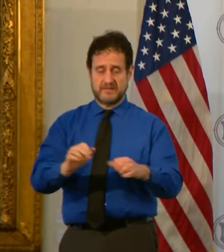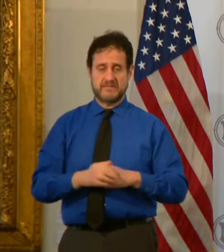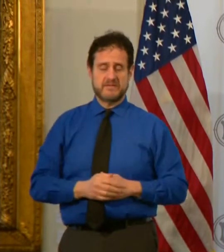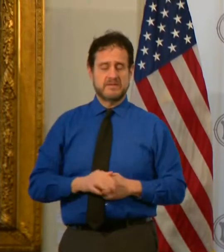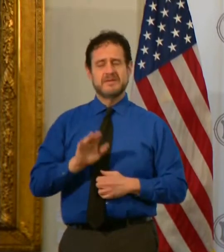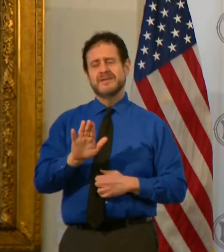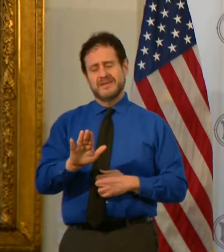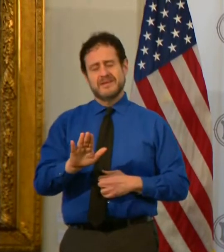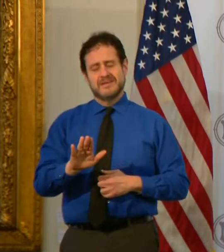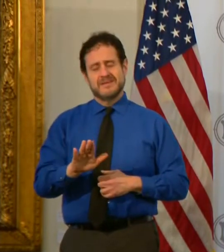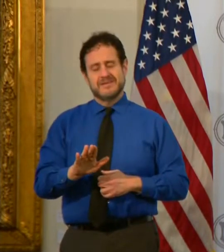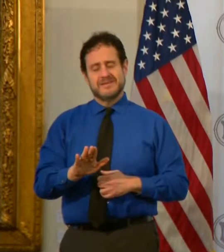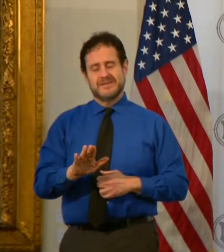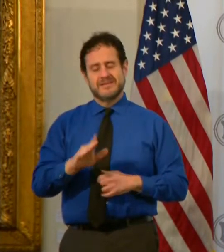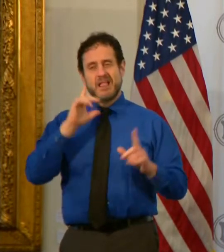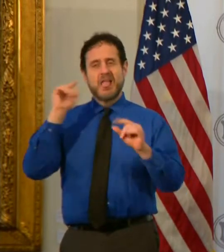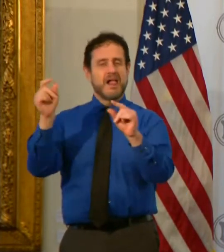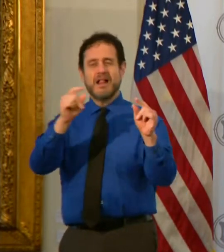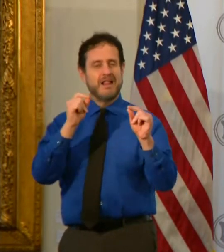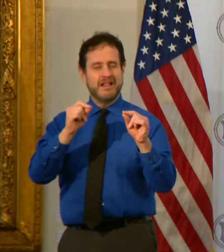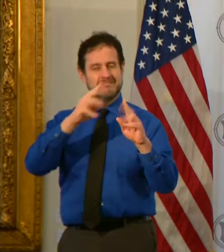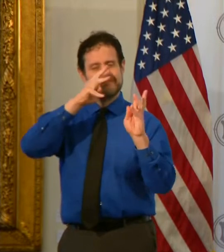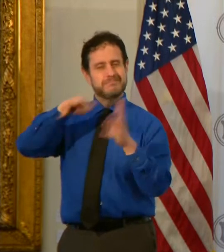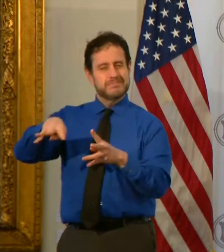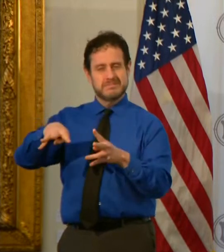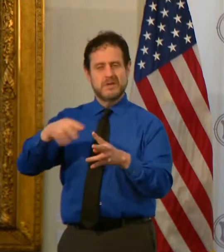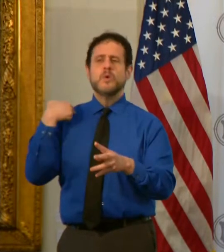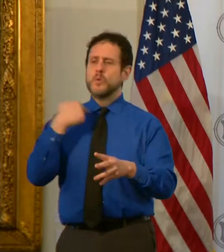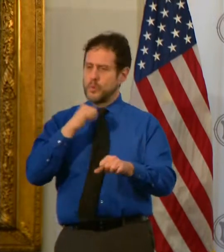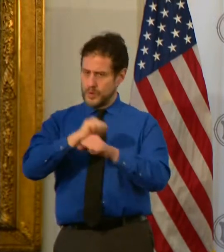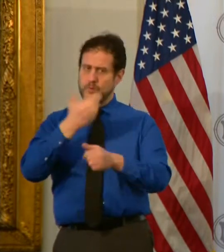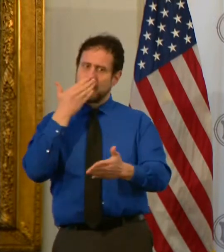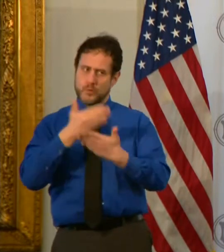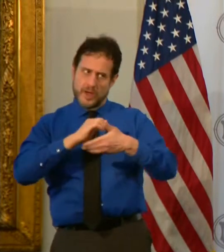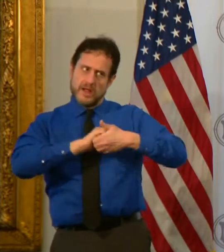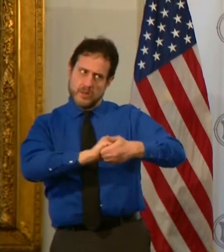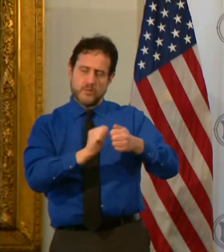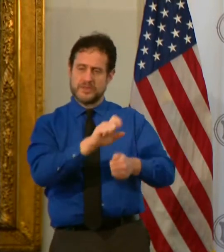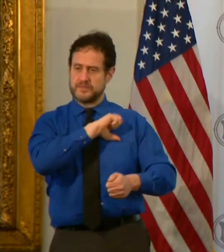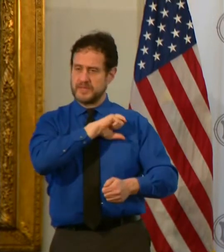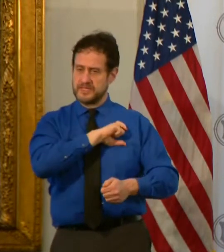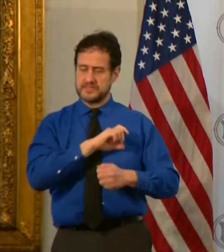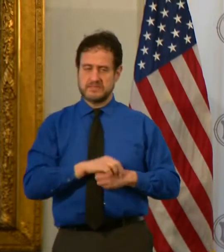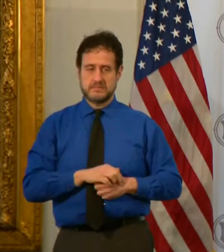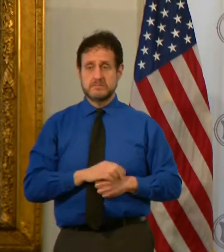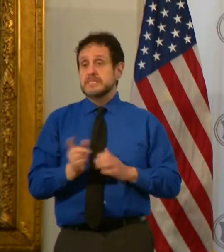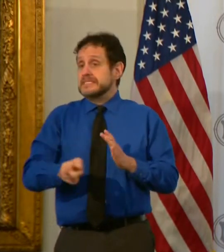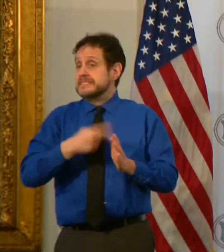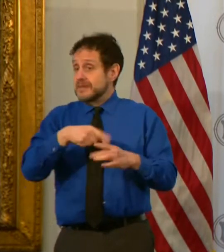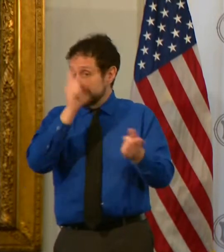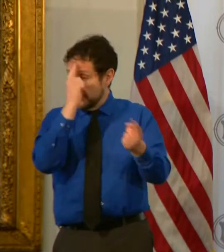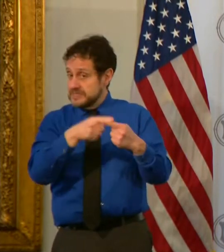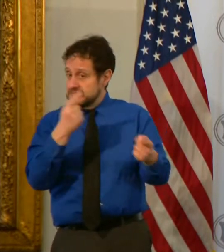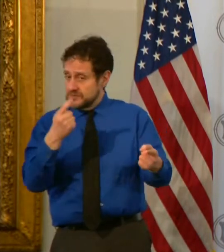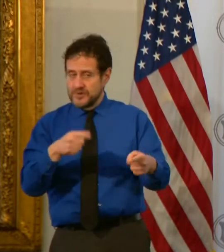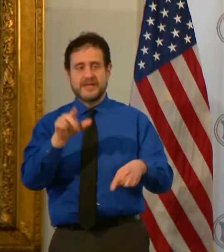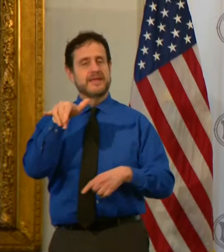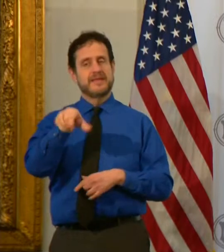the notion that we don't work well with our partners. We do. Now, do we disagree?